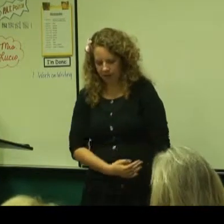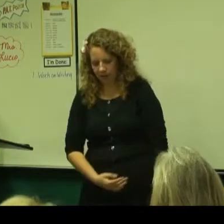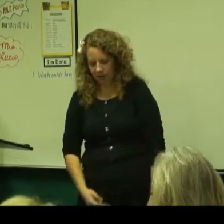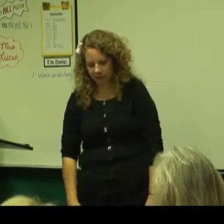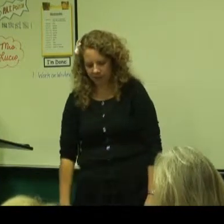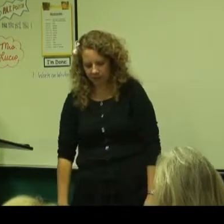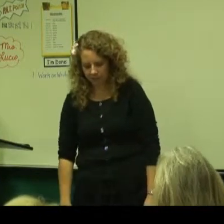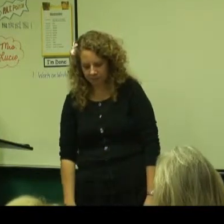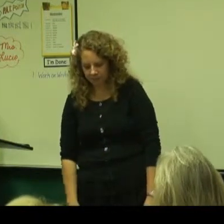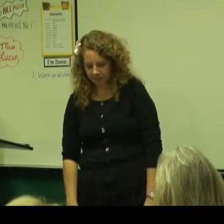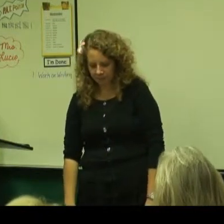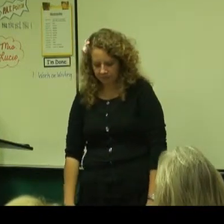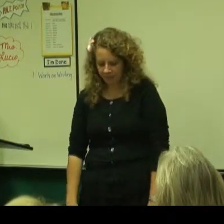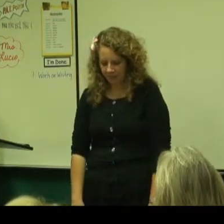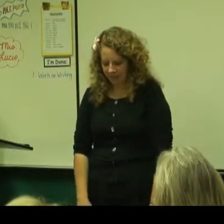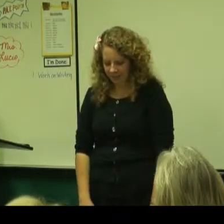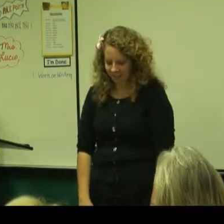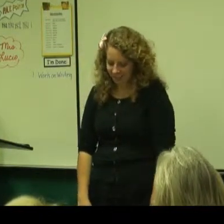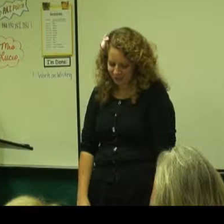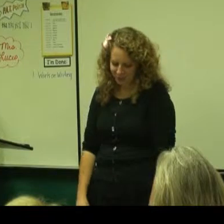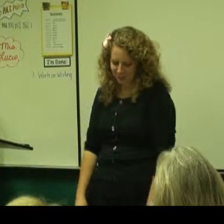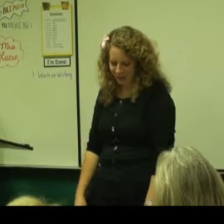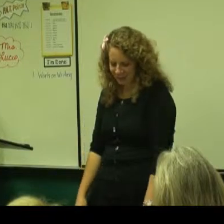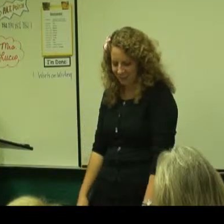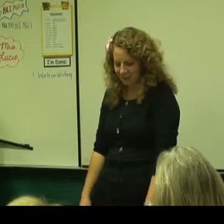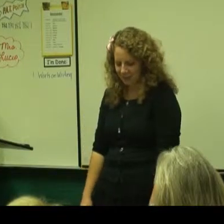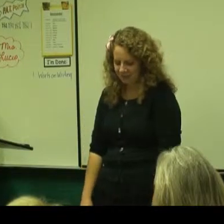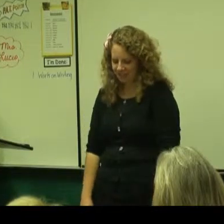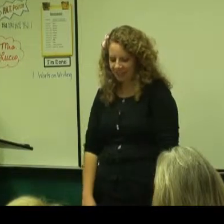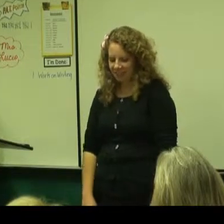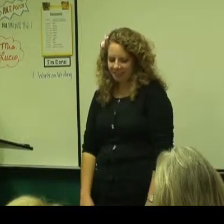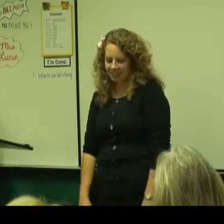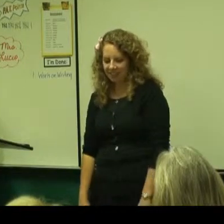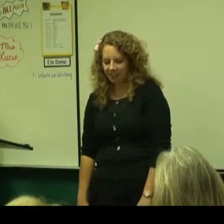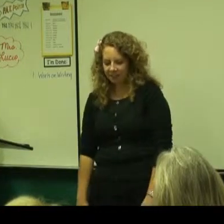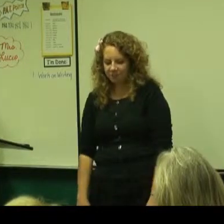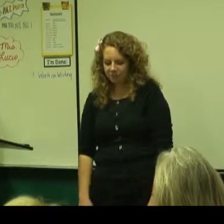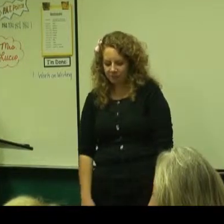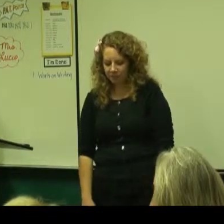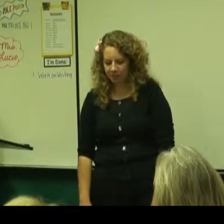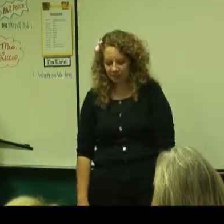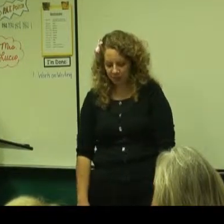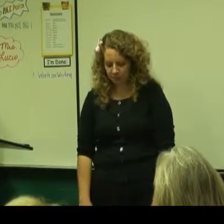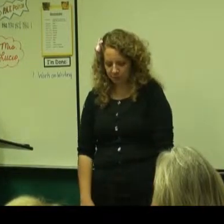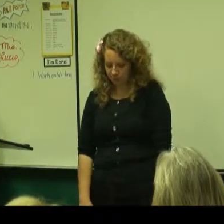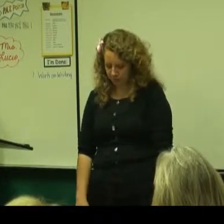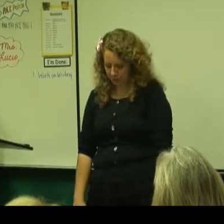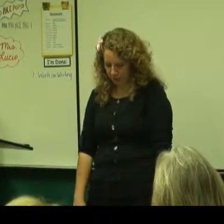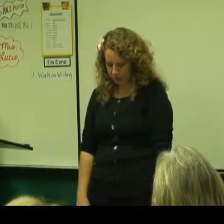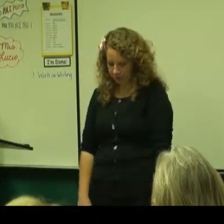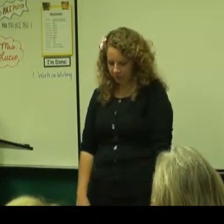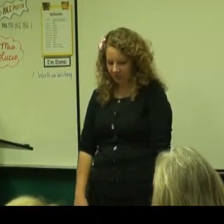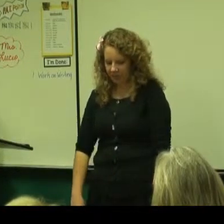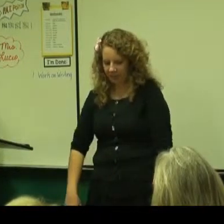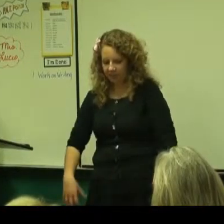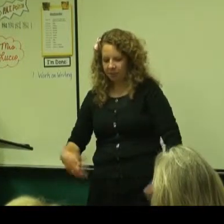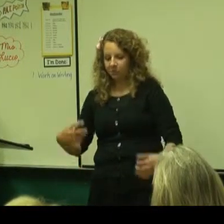locked inside. Okay, and this part I thought was really fun. It says love is a river that flows through. Okay,